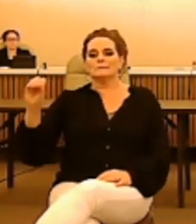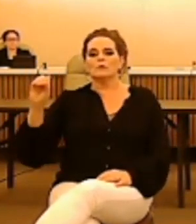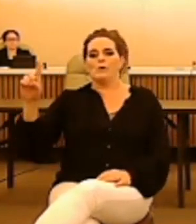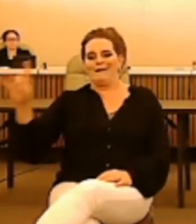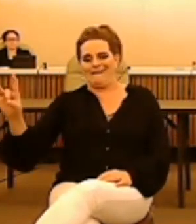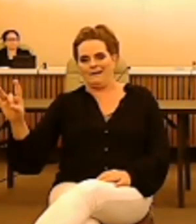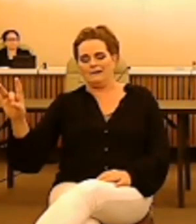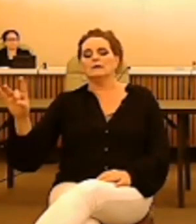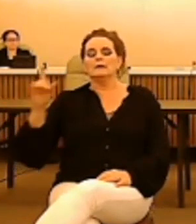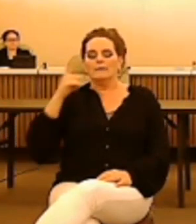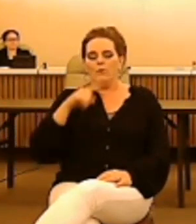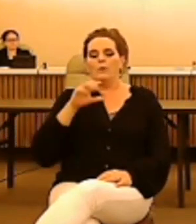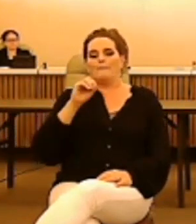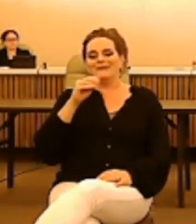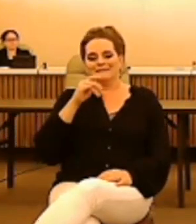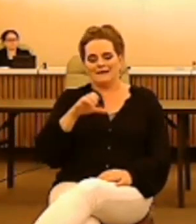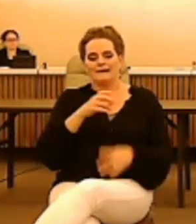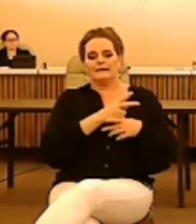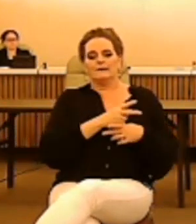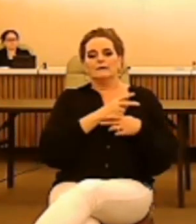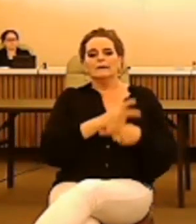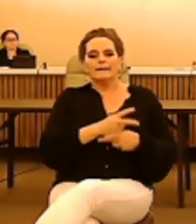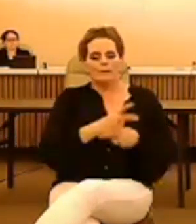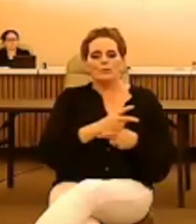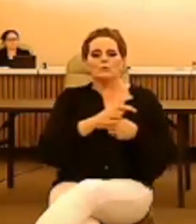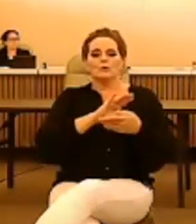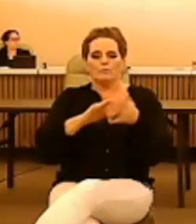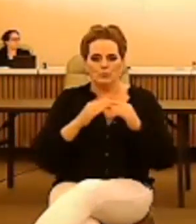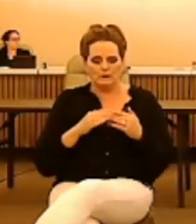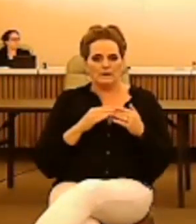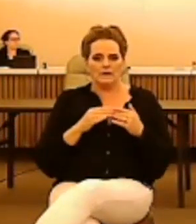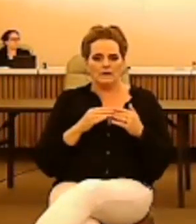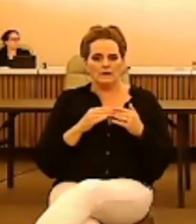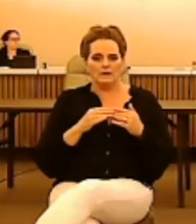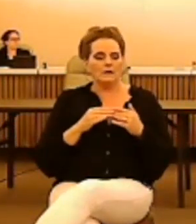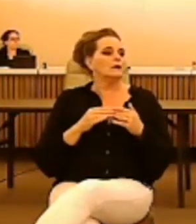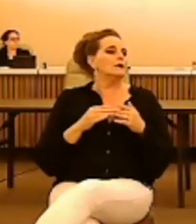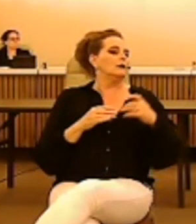2022-015/018 for the Masonic care community, including Don?